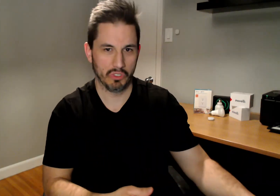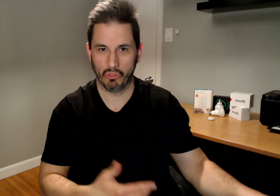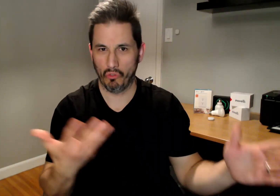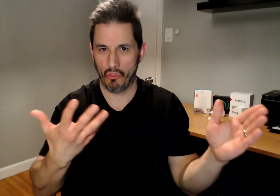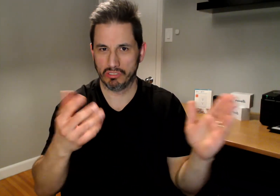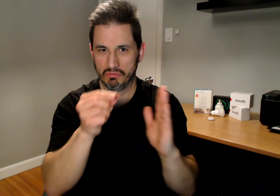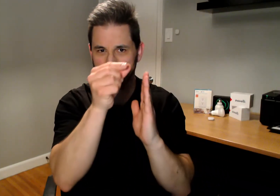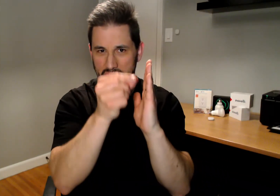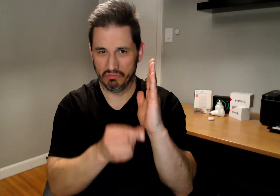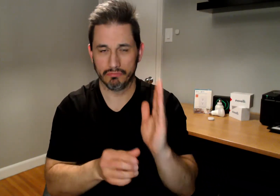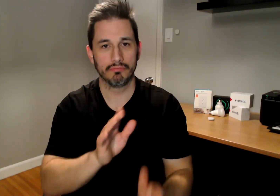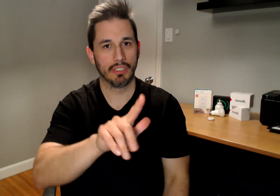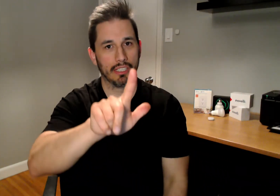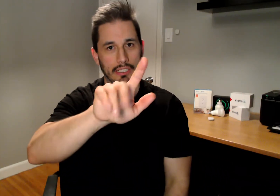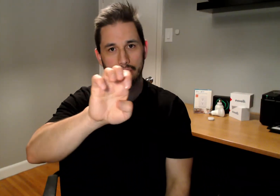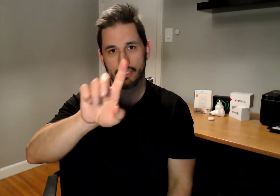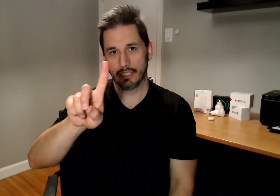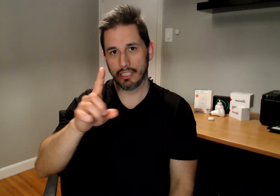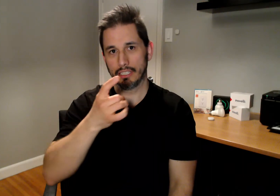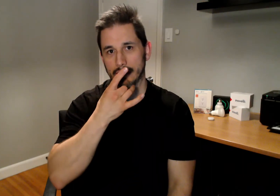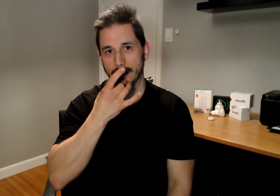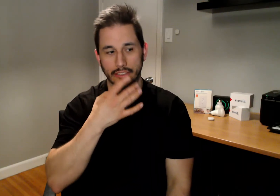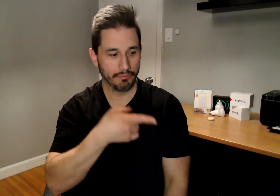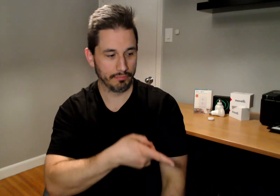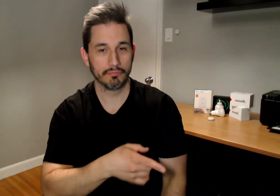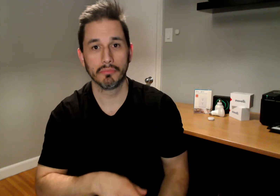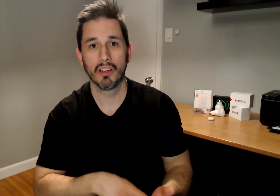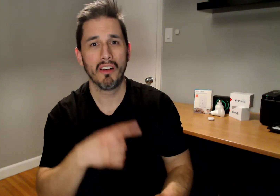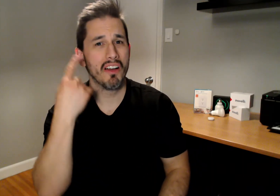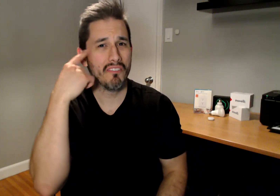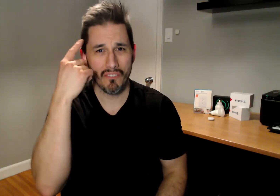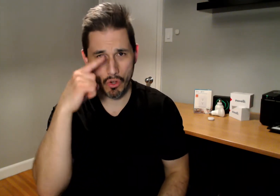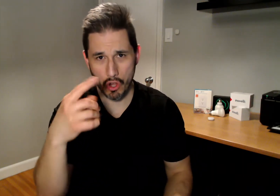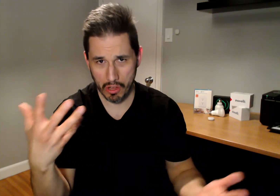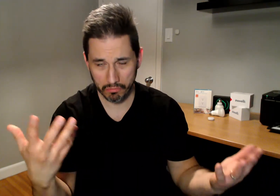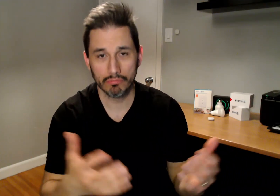So what is it? This is an LED strip.